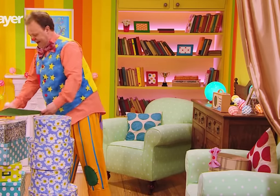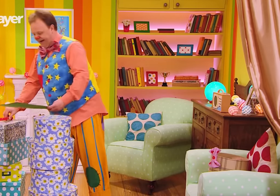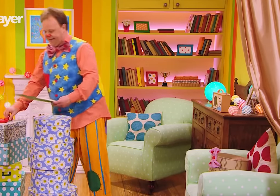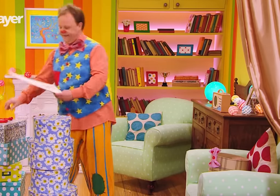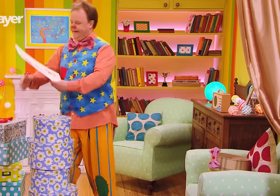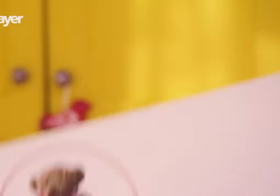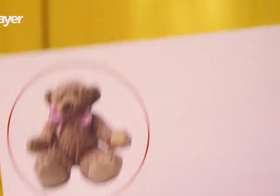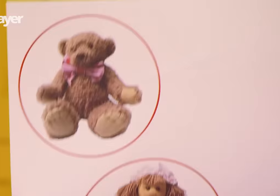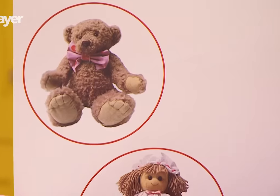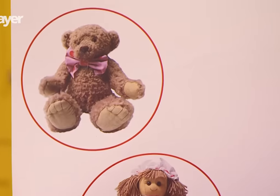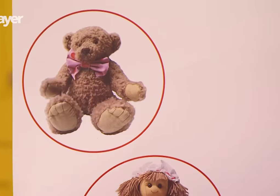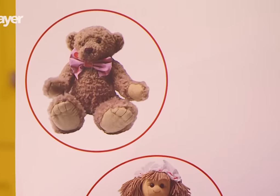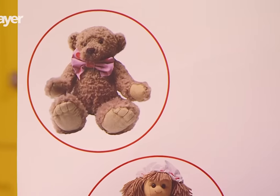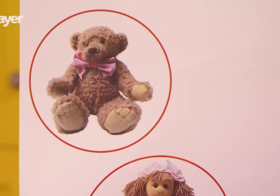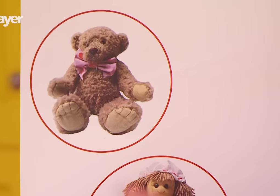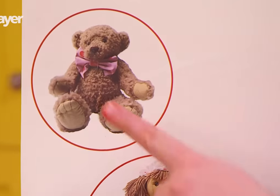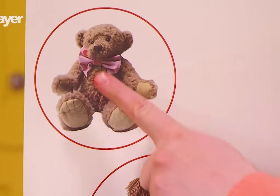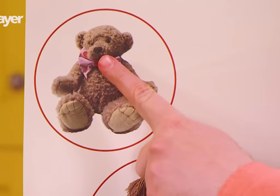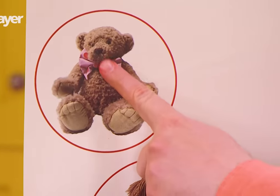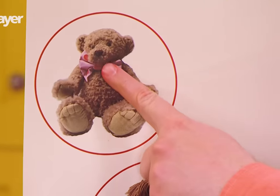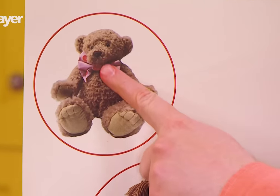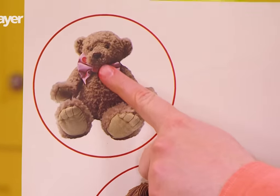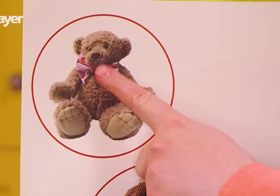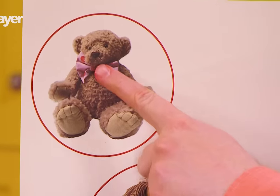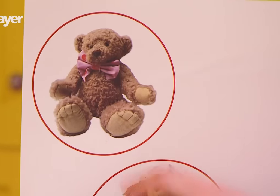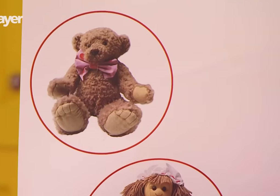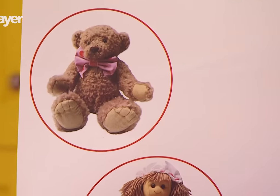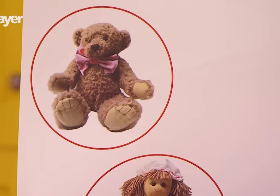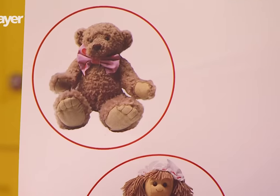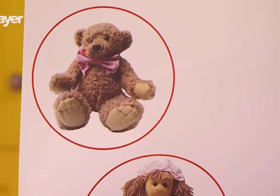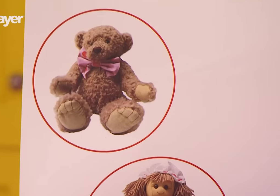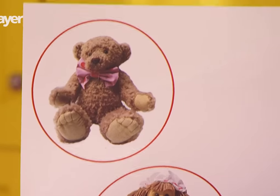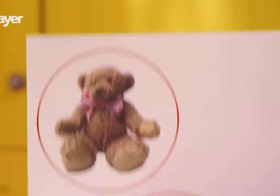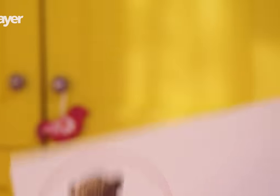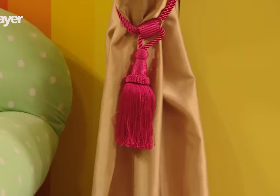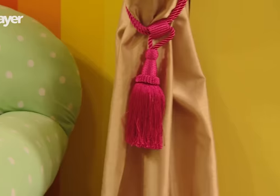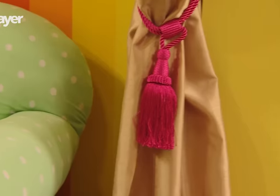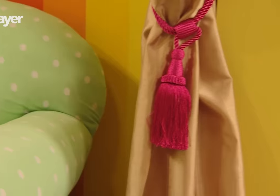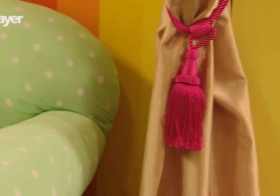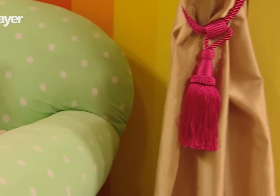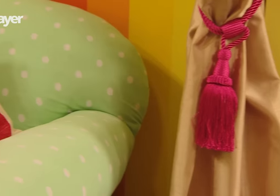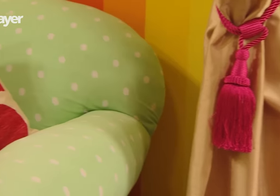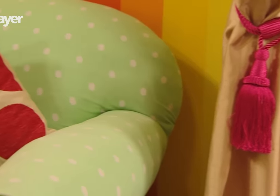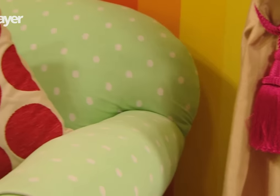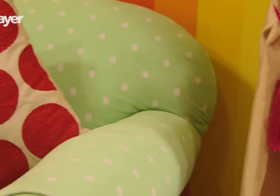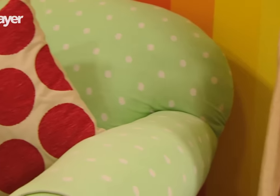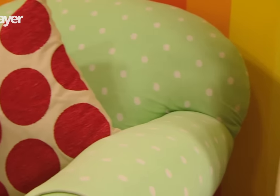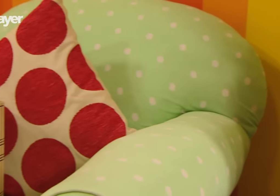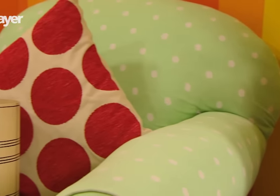are. This is Tumble Ted. He has a pink spotty bow tie. Okay. Tumble Ted, where